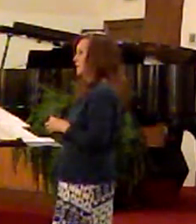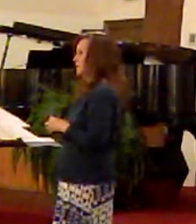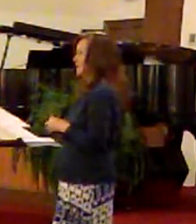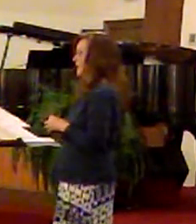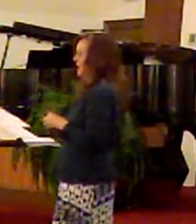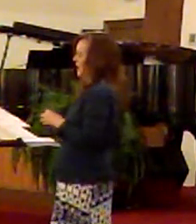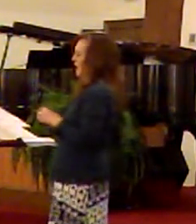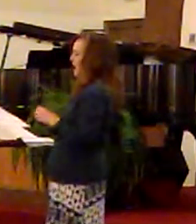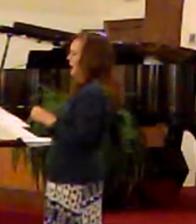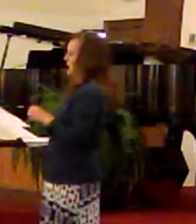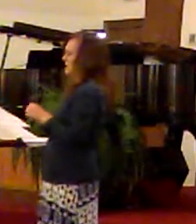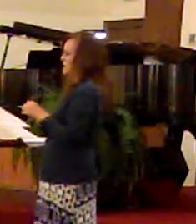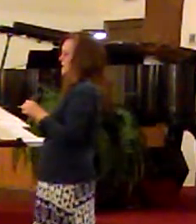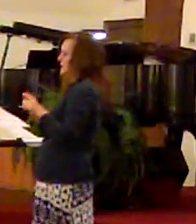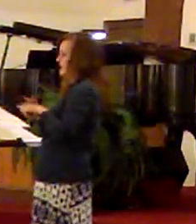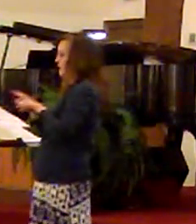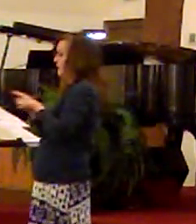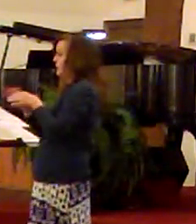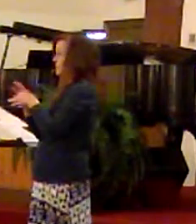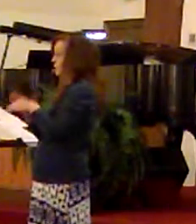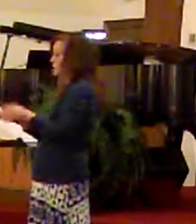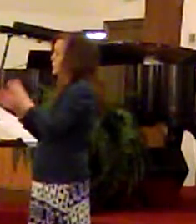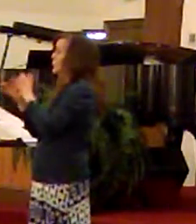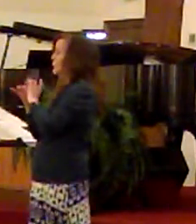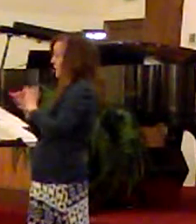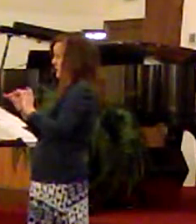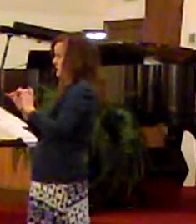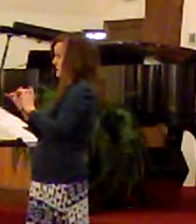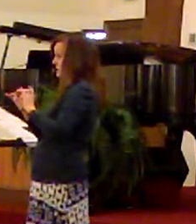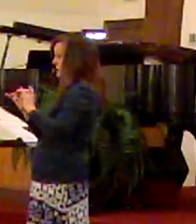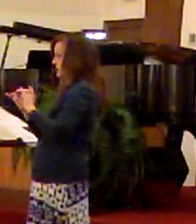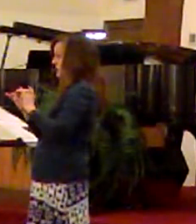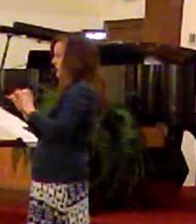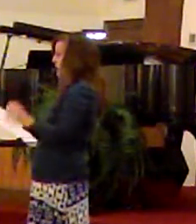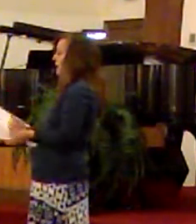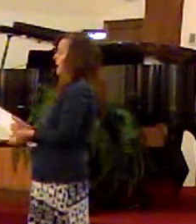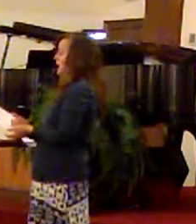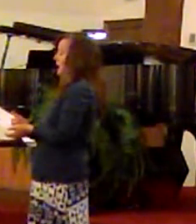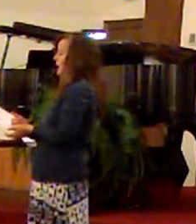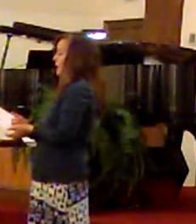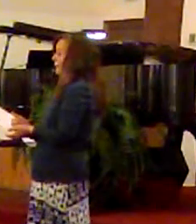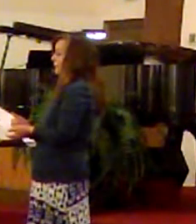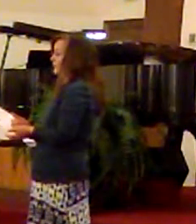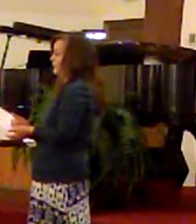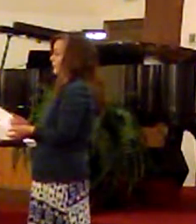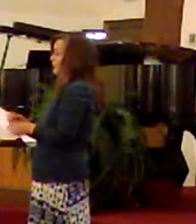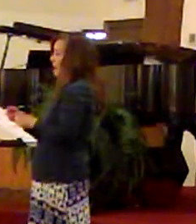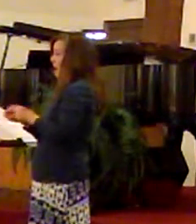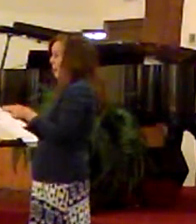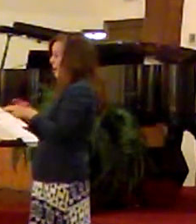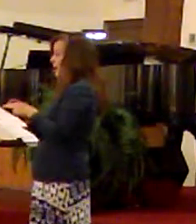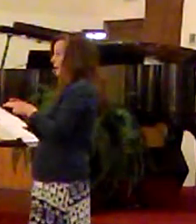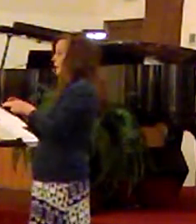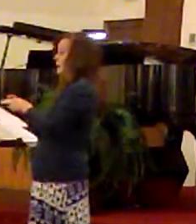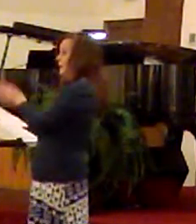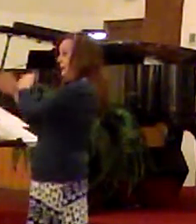mustard seed. Well, the mystery of the leaven. And his disciples.